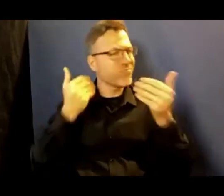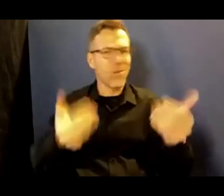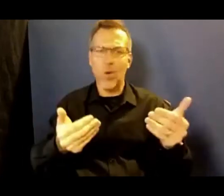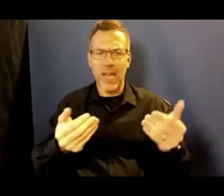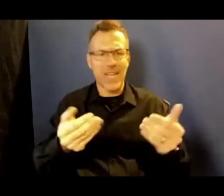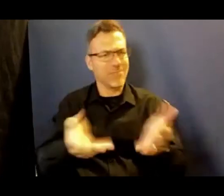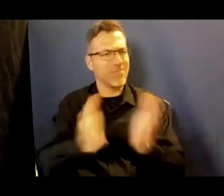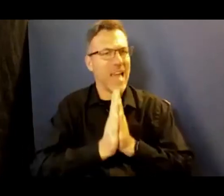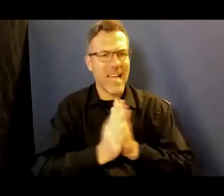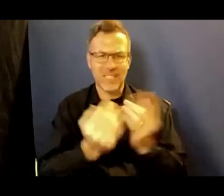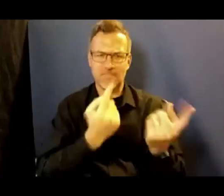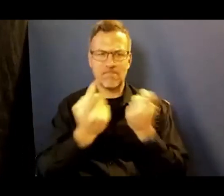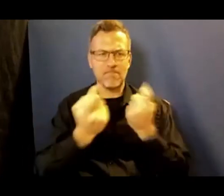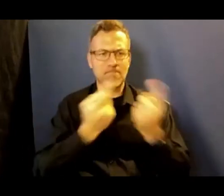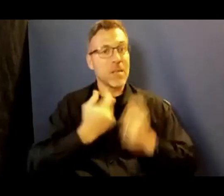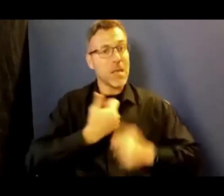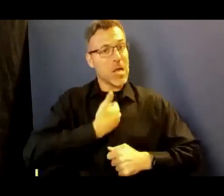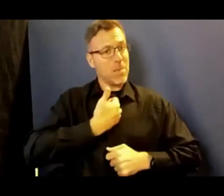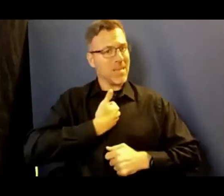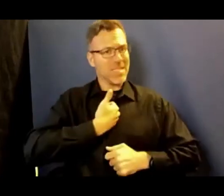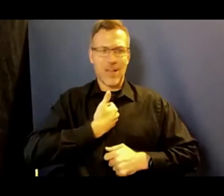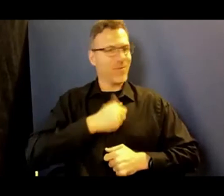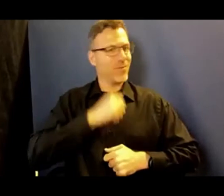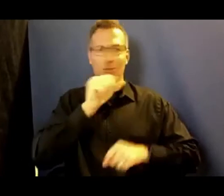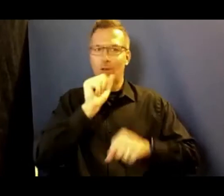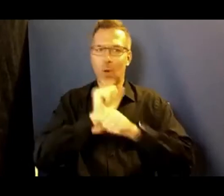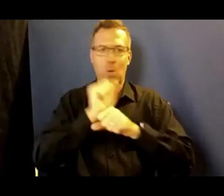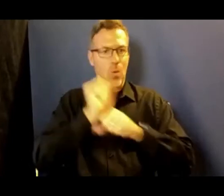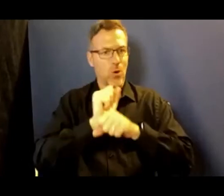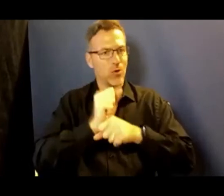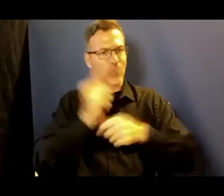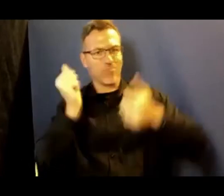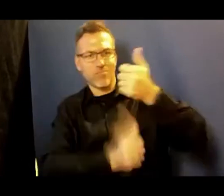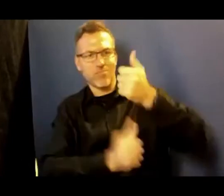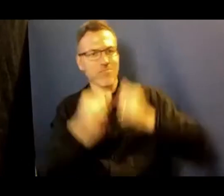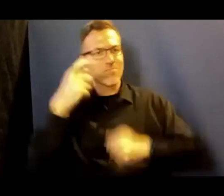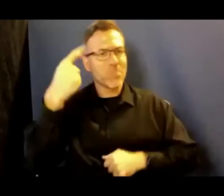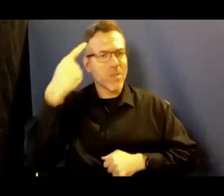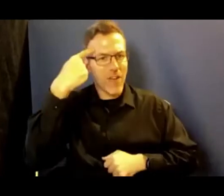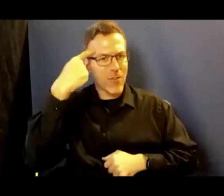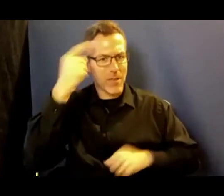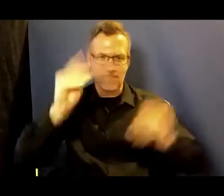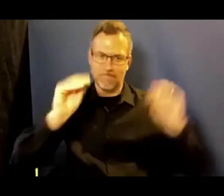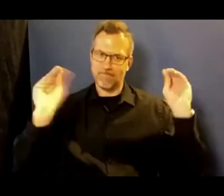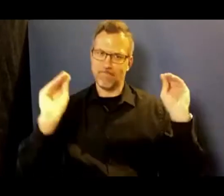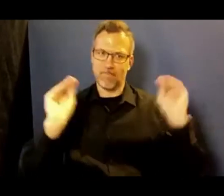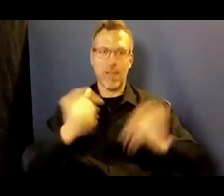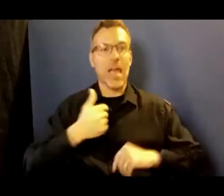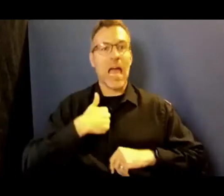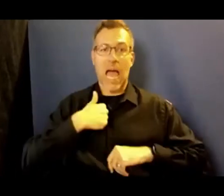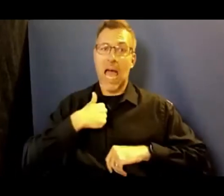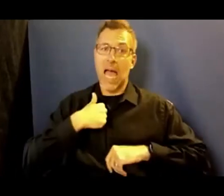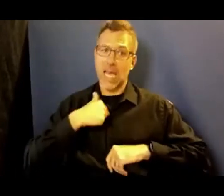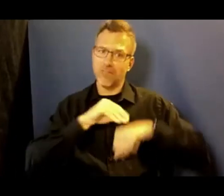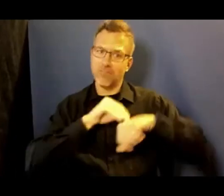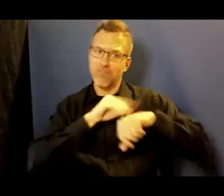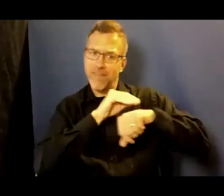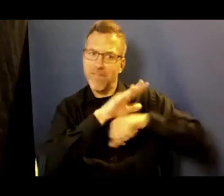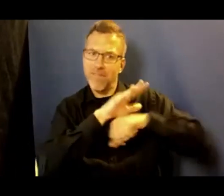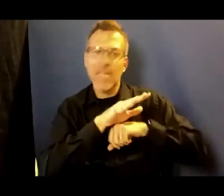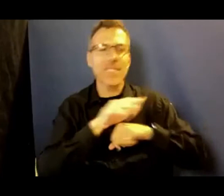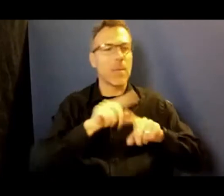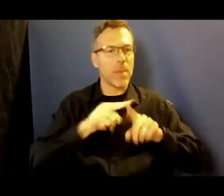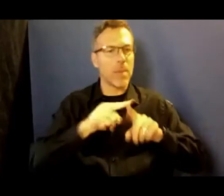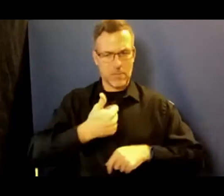has any concerns about that, I advise and I do research, but I am my own person. So feel free to ask anything that you